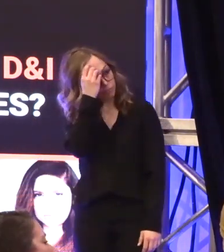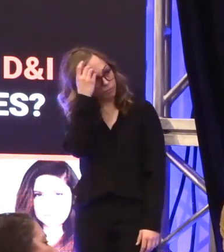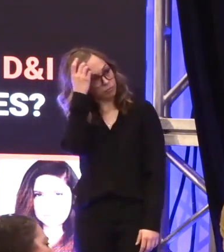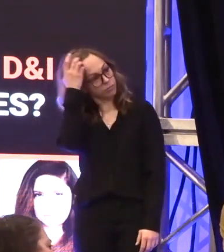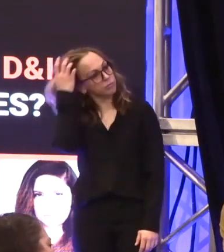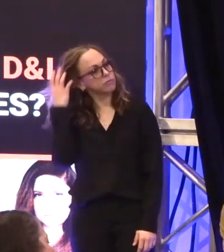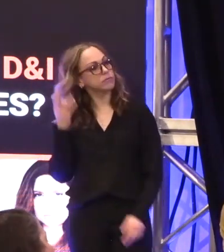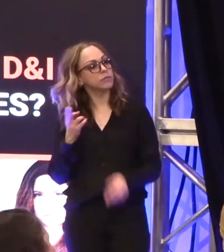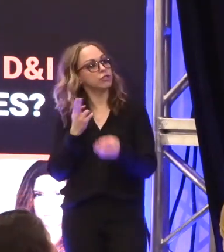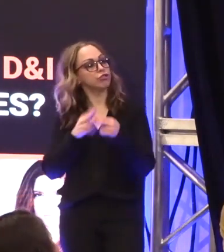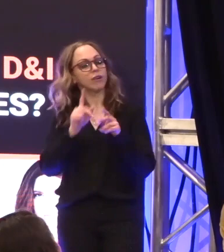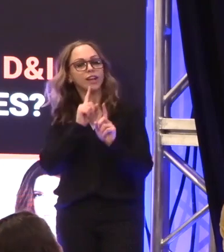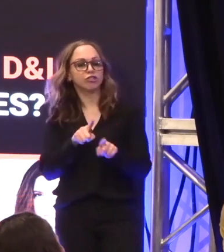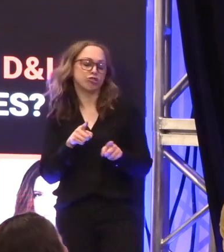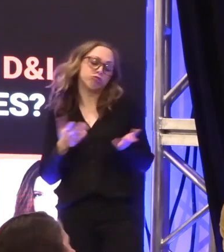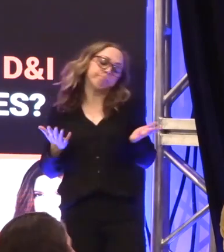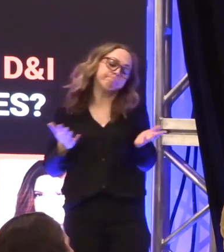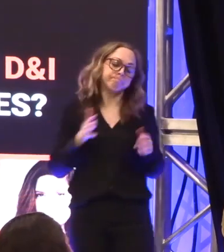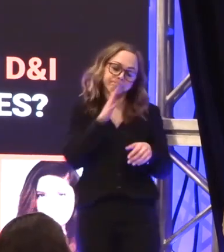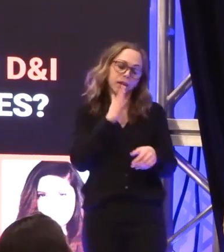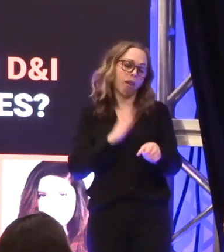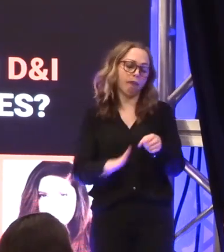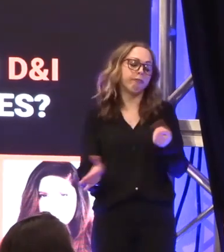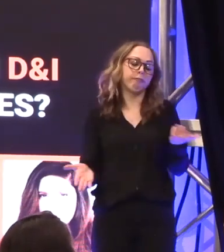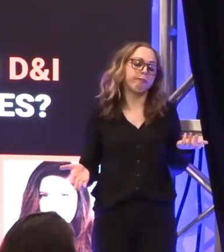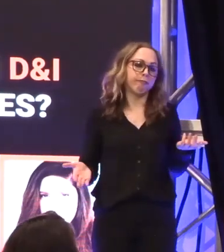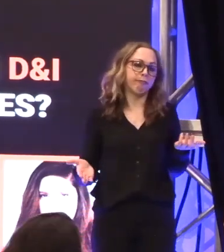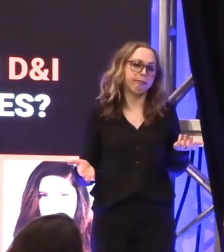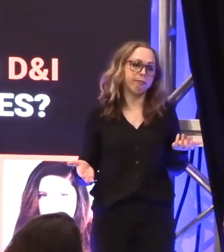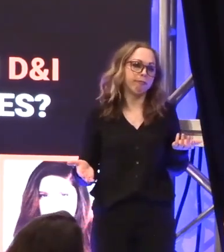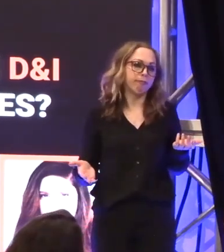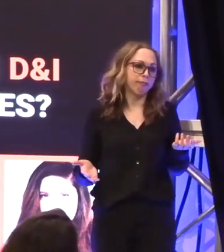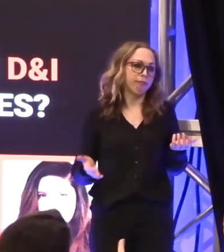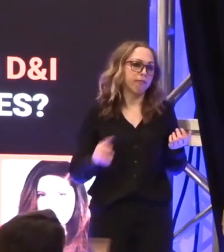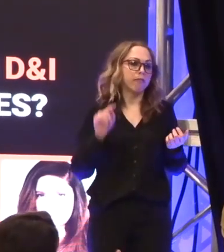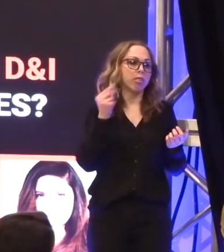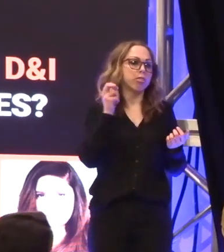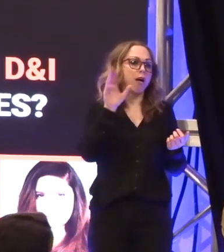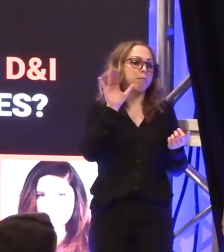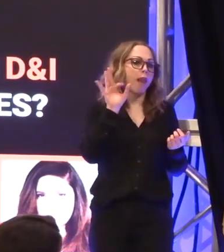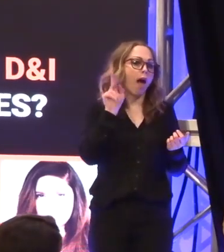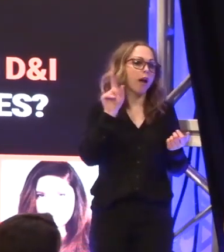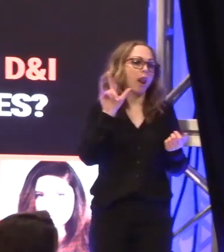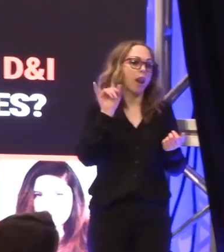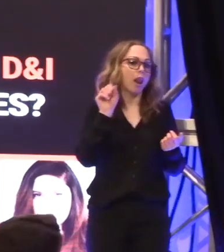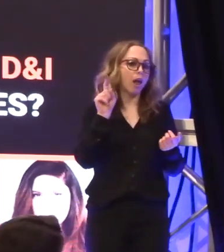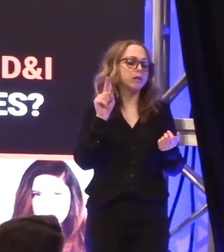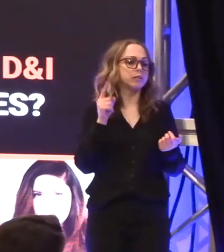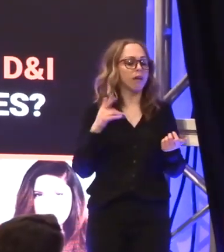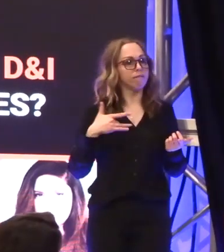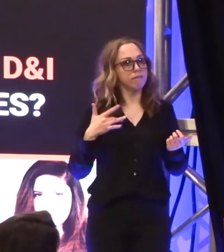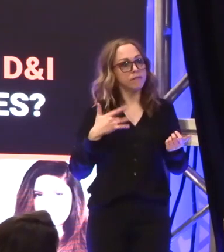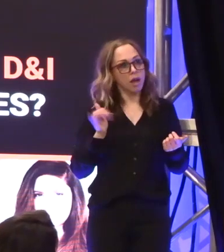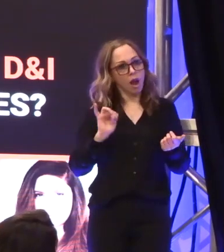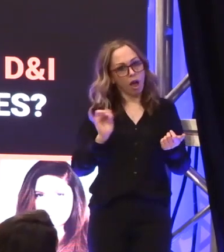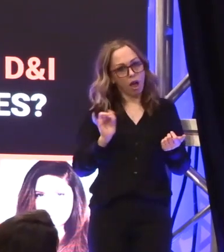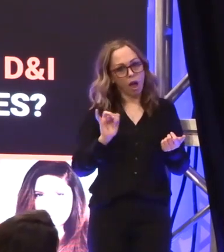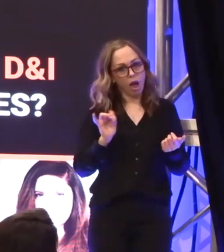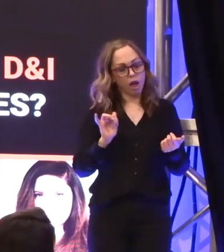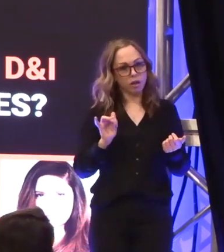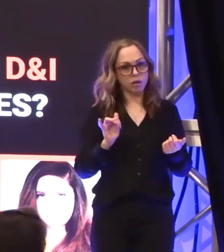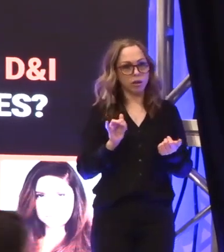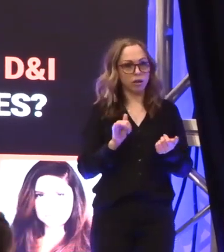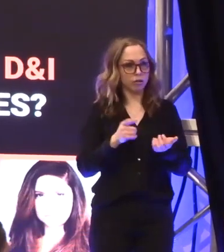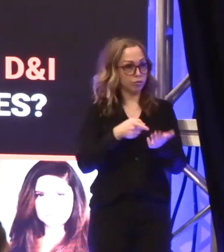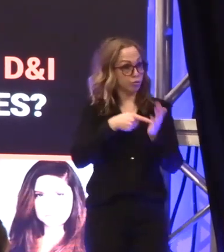I guess the short answer would be not enough. I think that the Blacklist has sort of validated or sort of proven that